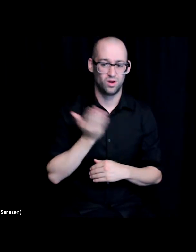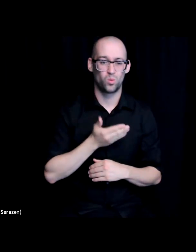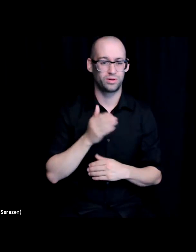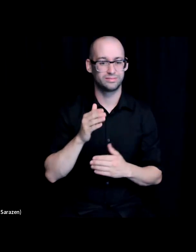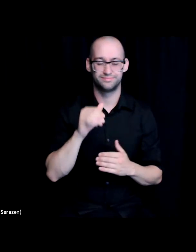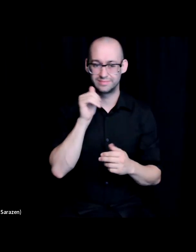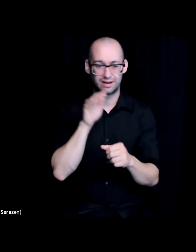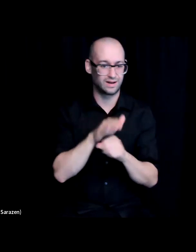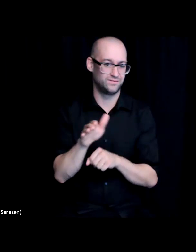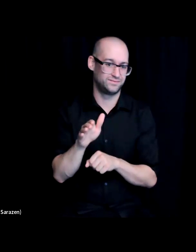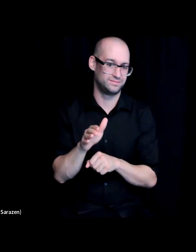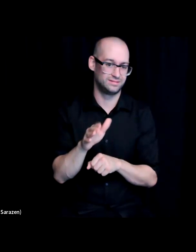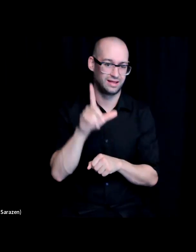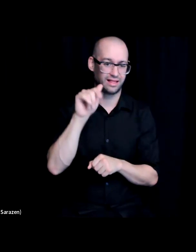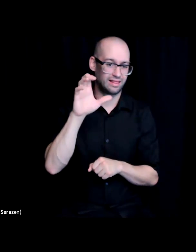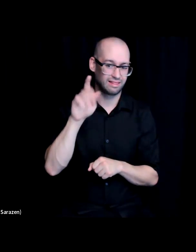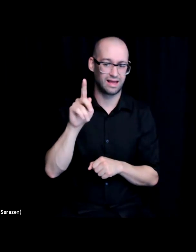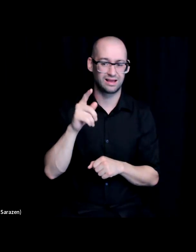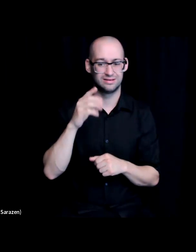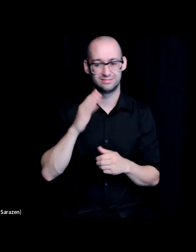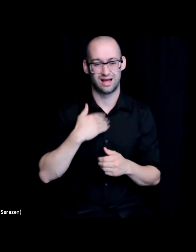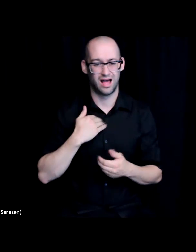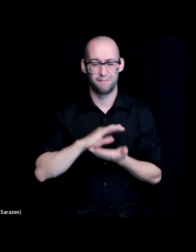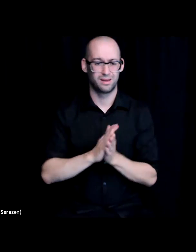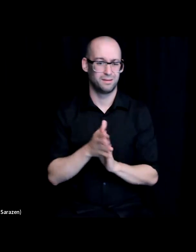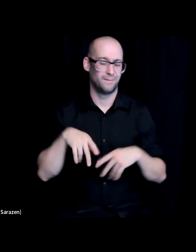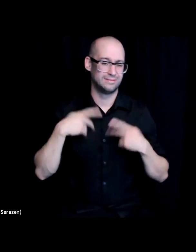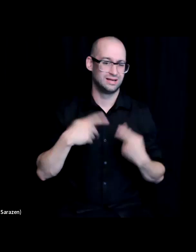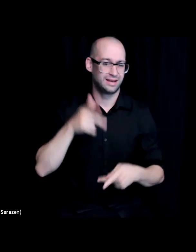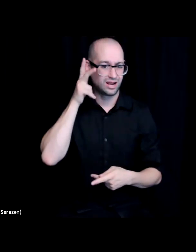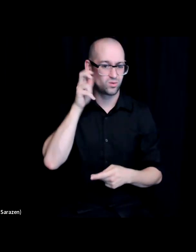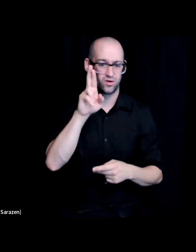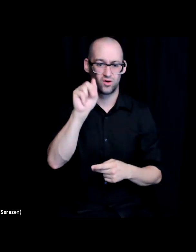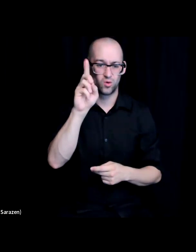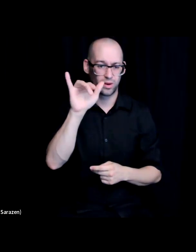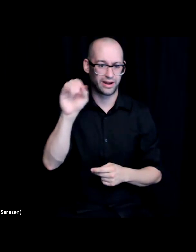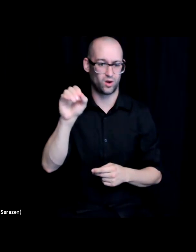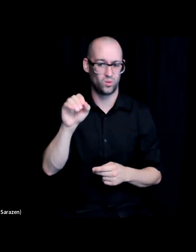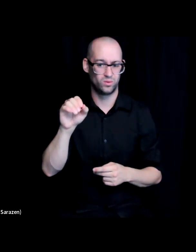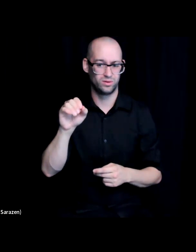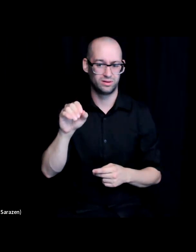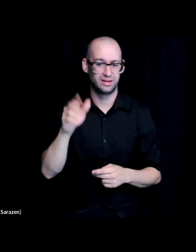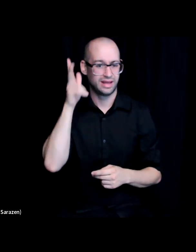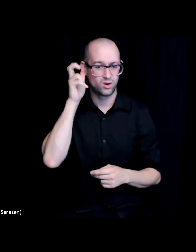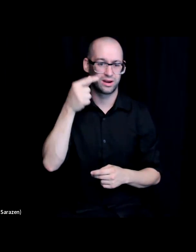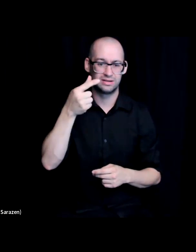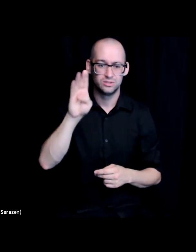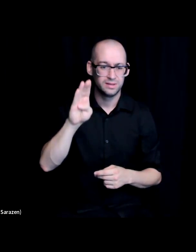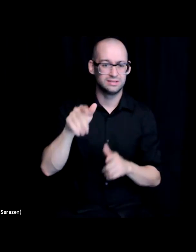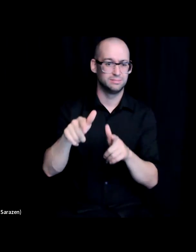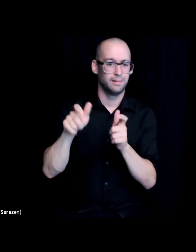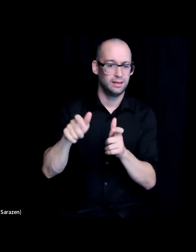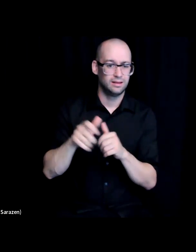lacking. It gets me upset when I listen to a radio station in the Bay Area and I hear gigabyte speed